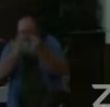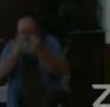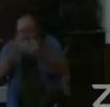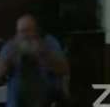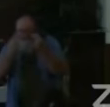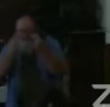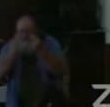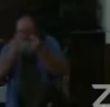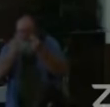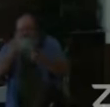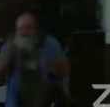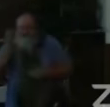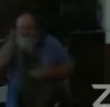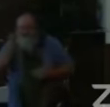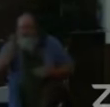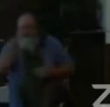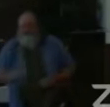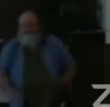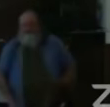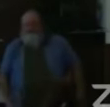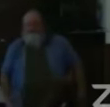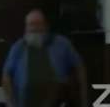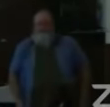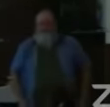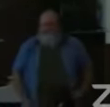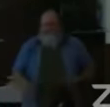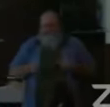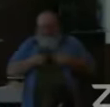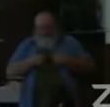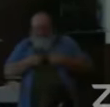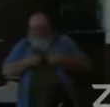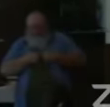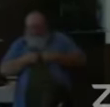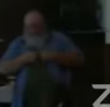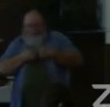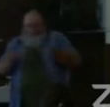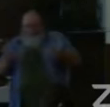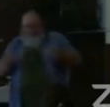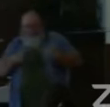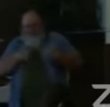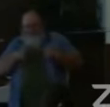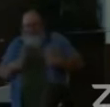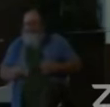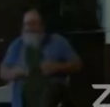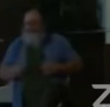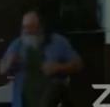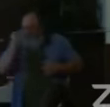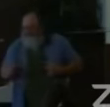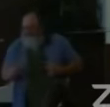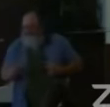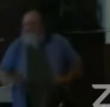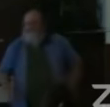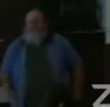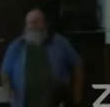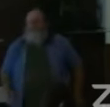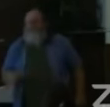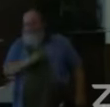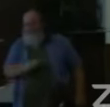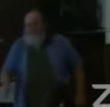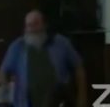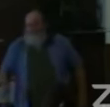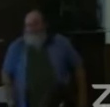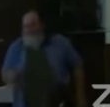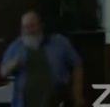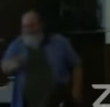them free. And Lord, as they open their heart to receive from you, Lord, I pray you would take away those things that are holding them back. Lord God, I pray you would take